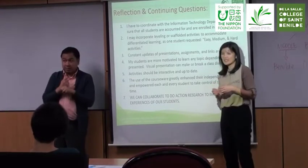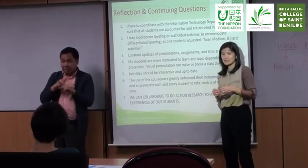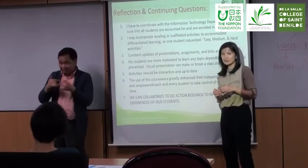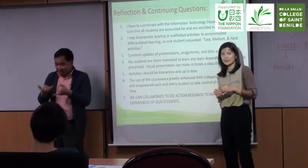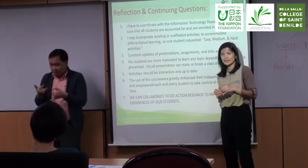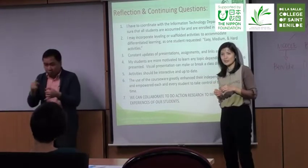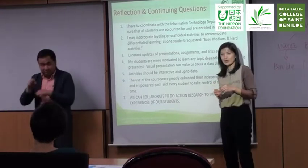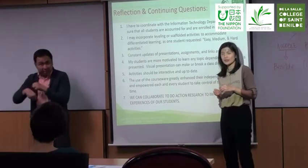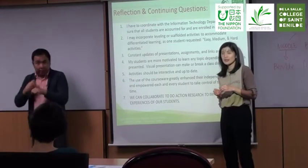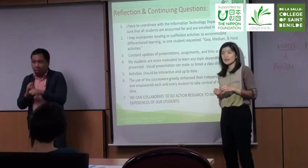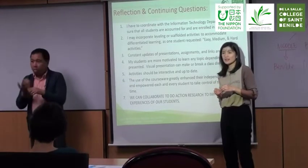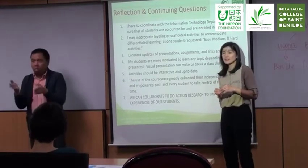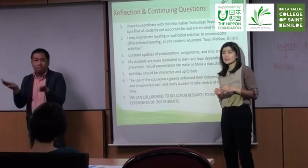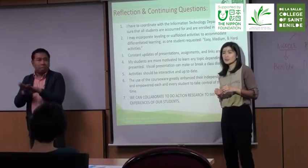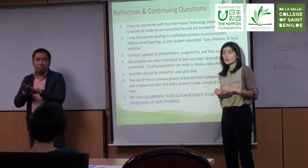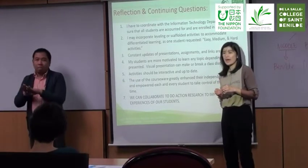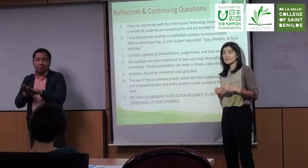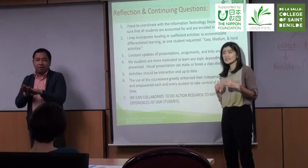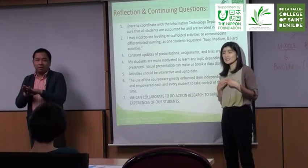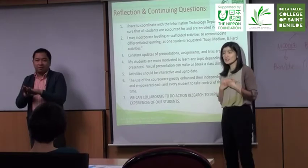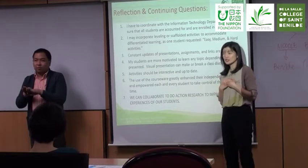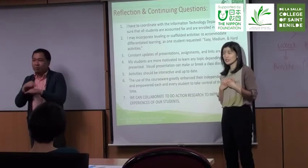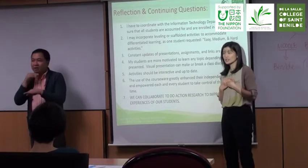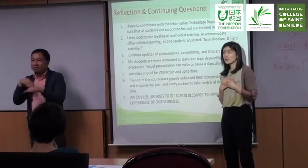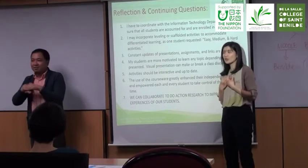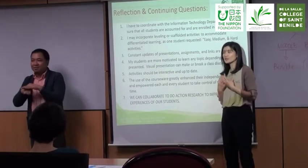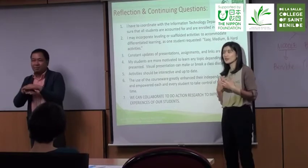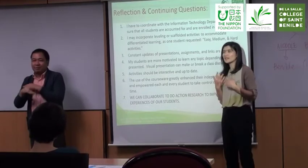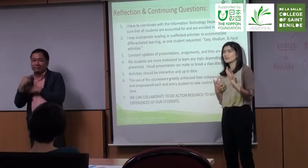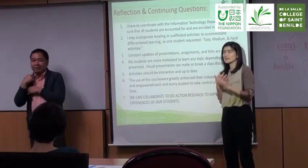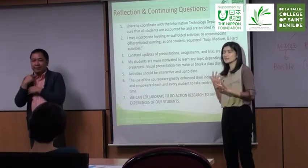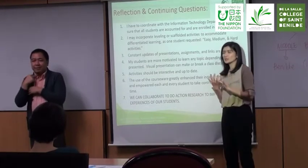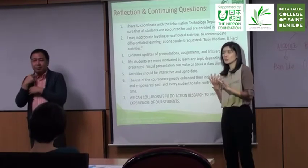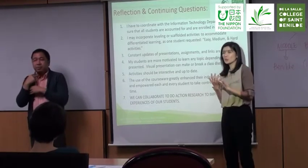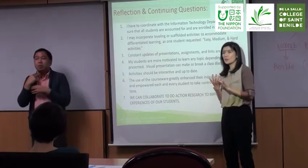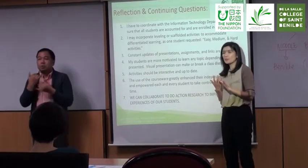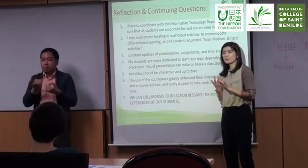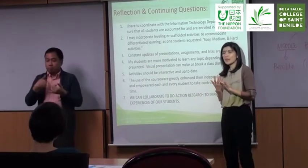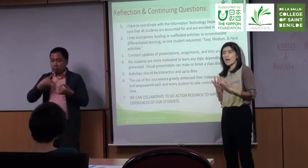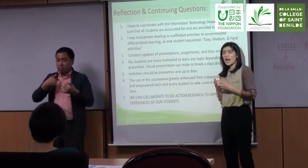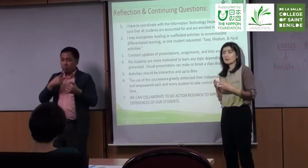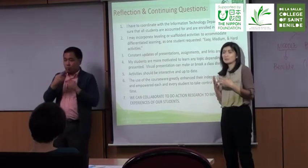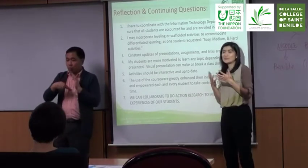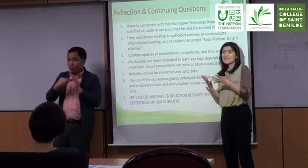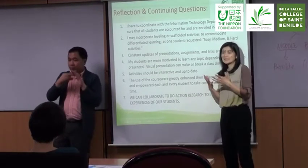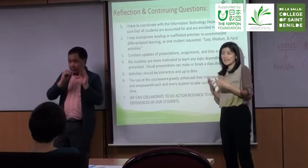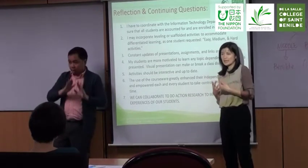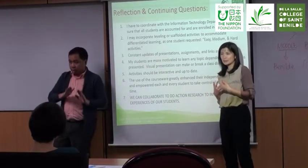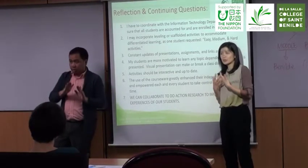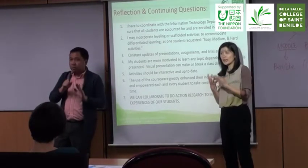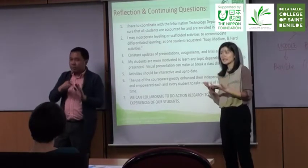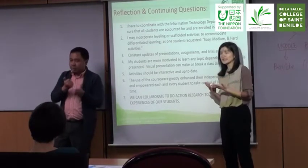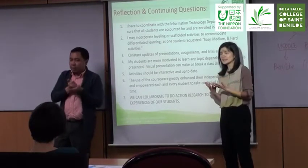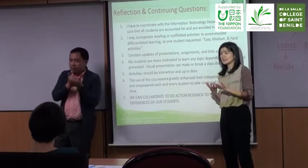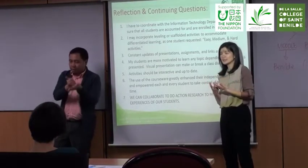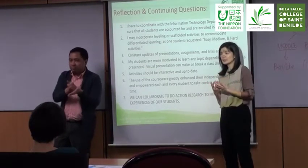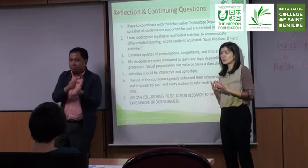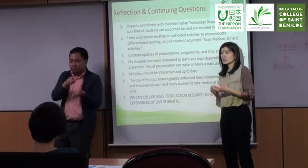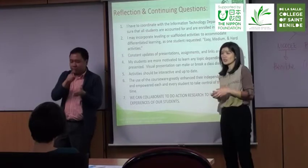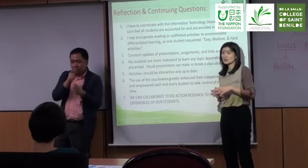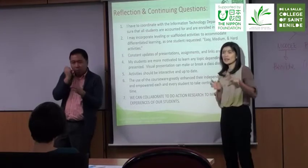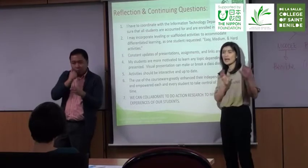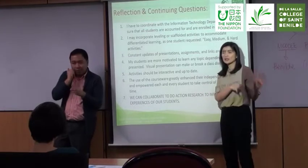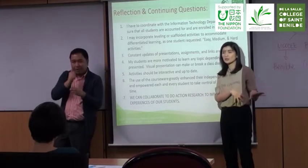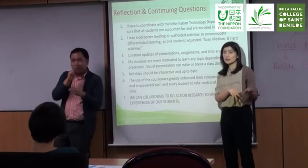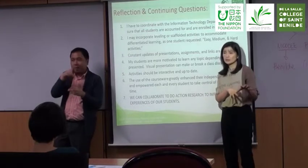or it's not accessible anymore. So as a teacher, it also helped us to update and upgrade.